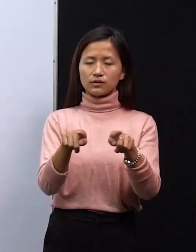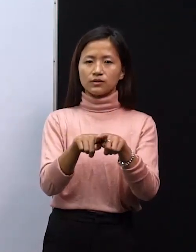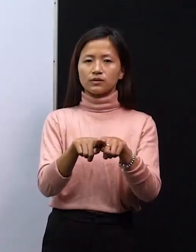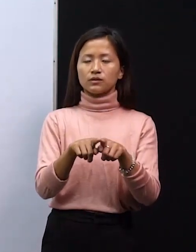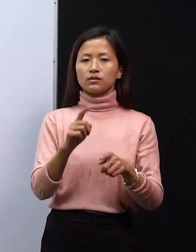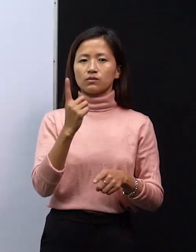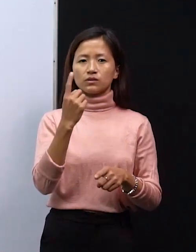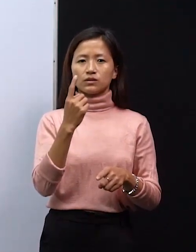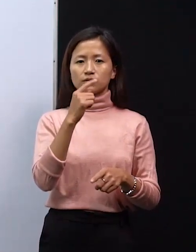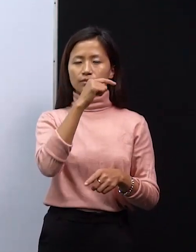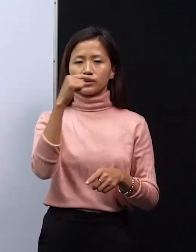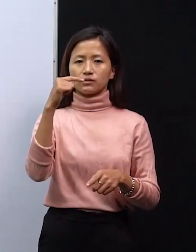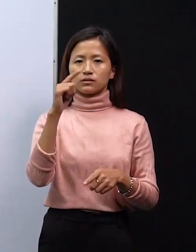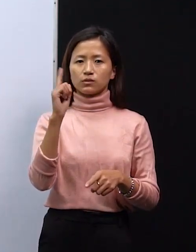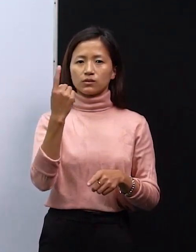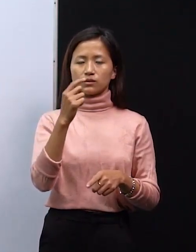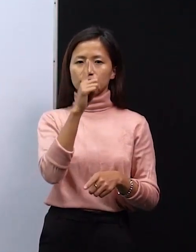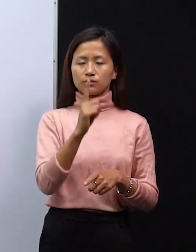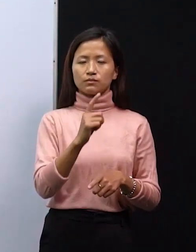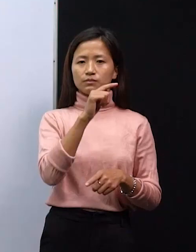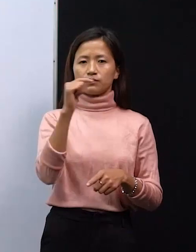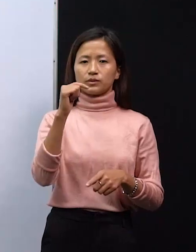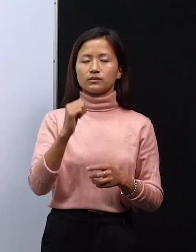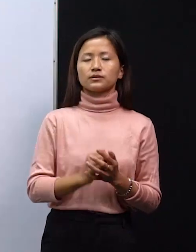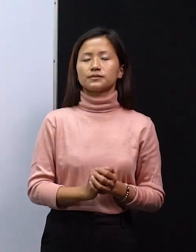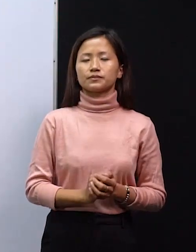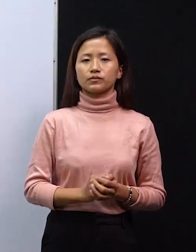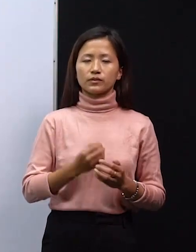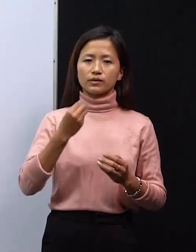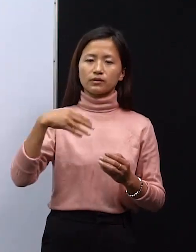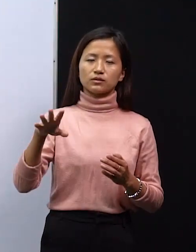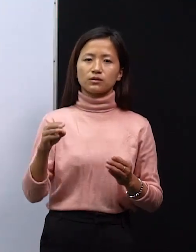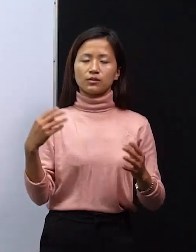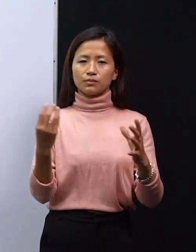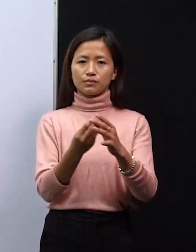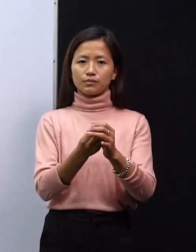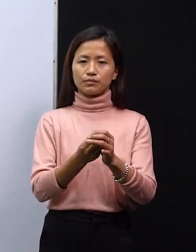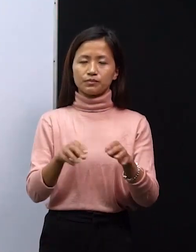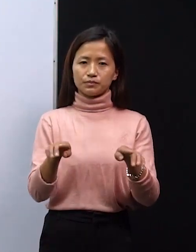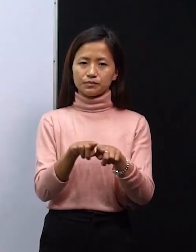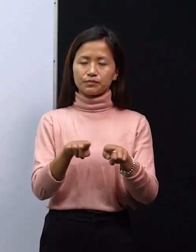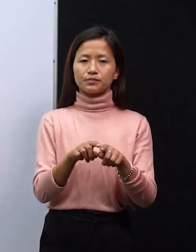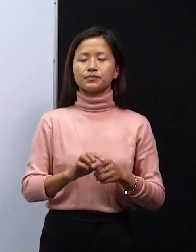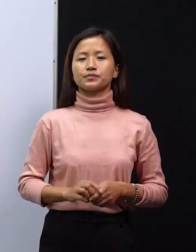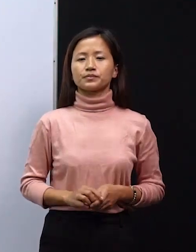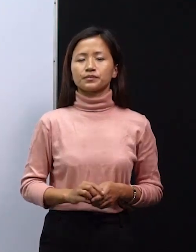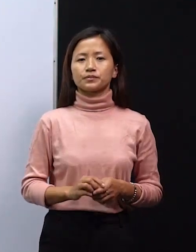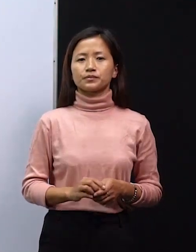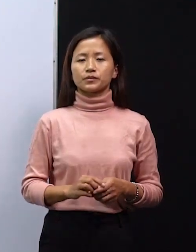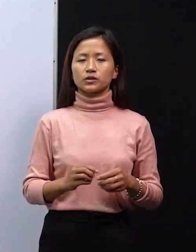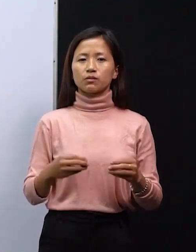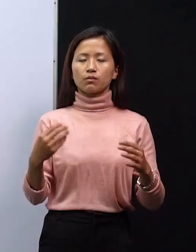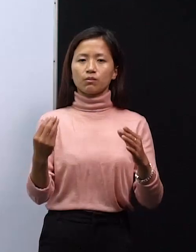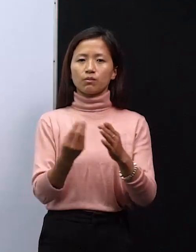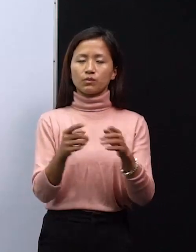is minus, one is plus, I cancel both of them out. In the case of AB, both are